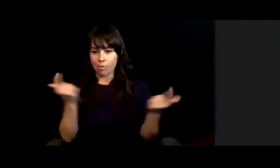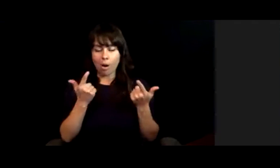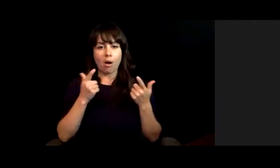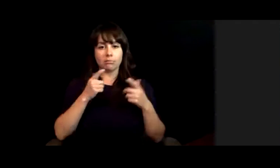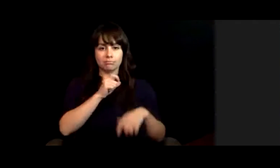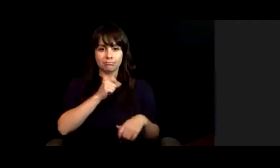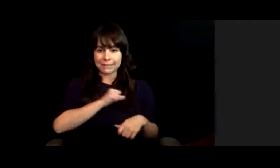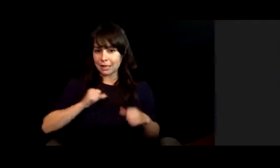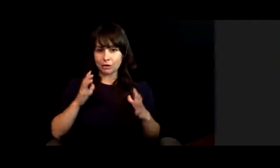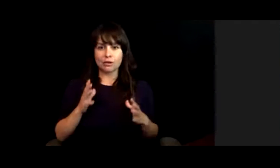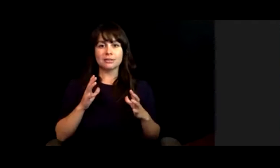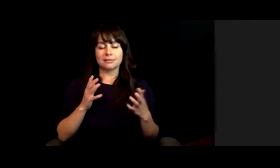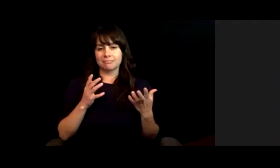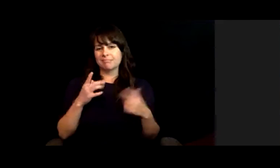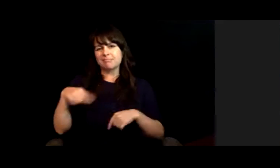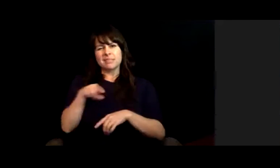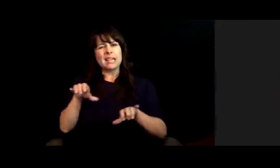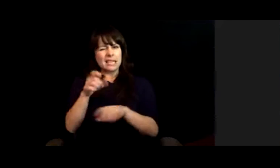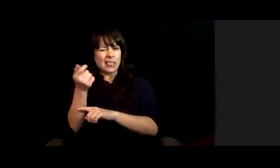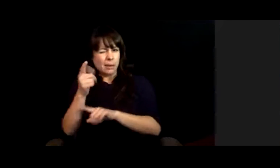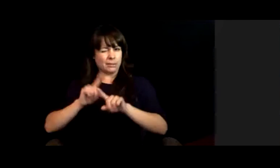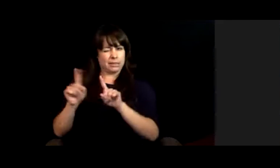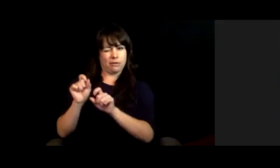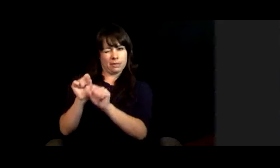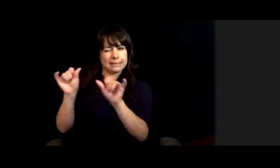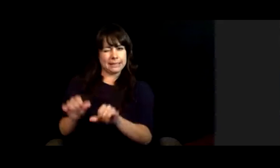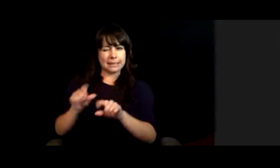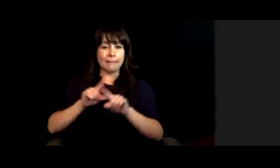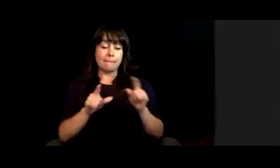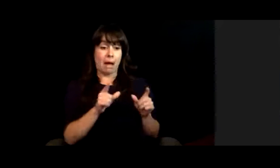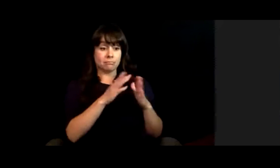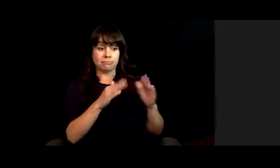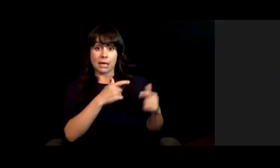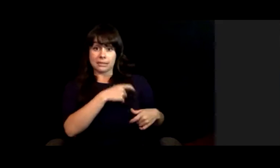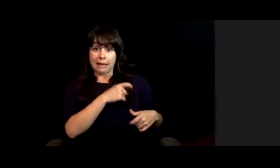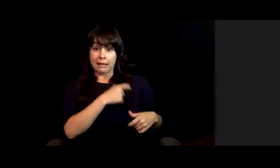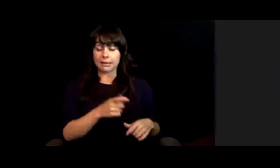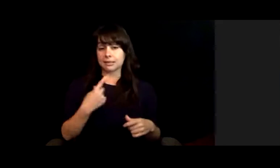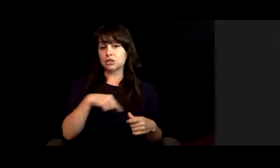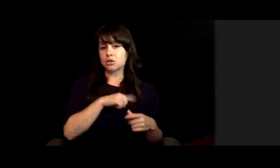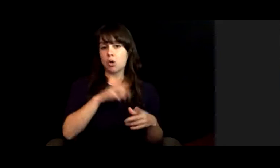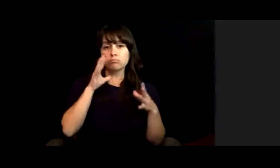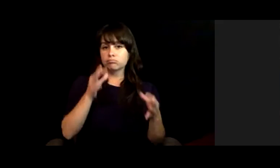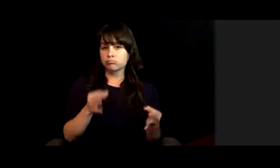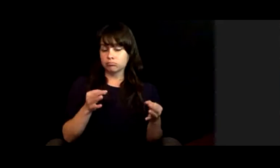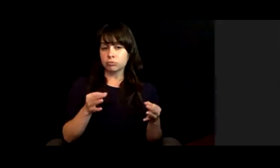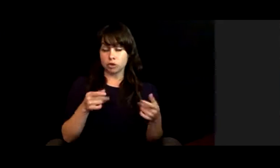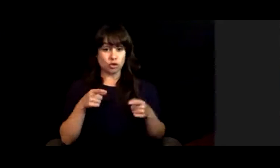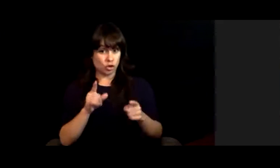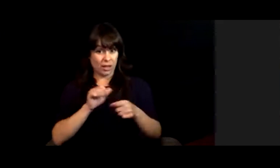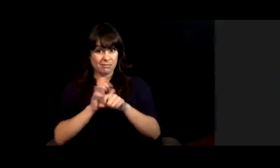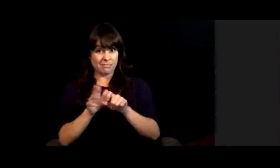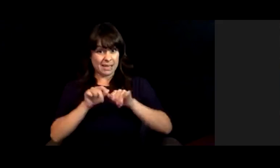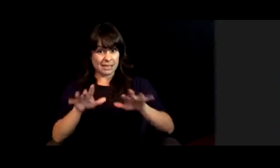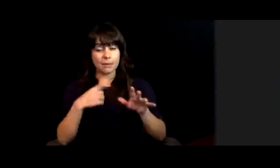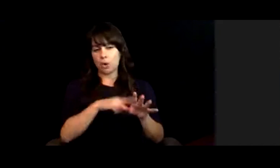as well. They did a little bit different system, but in the House of Delegates, we met during the height of the pandemic. We met